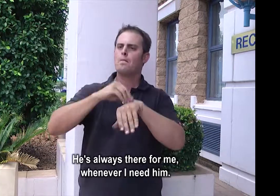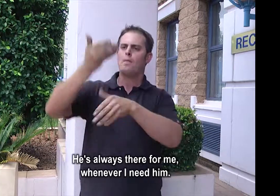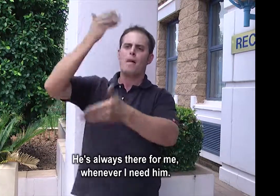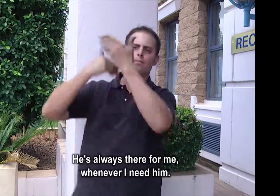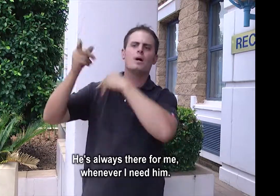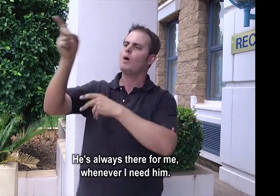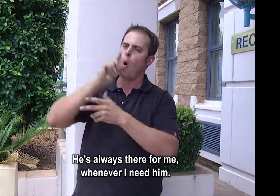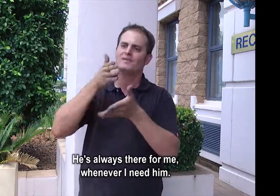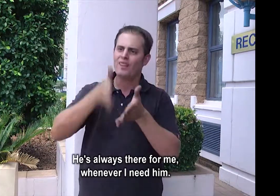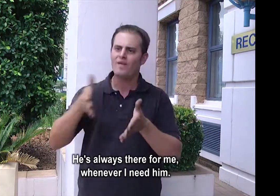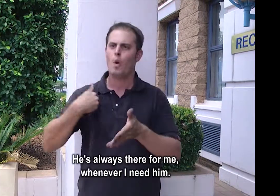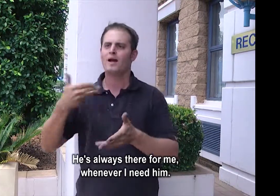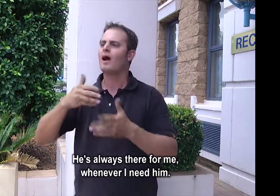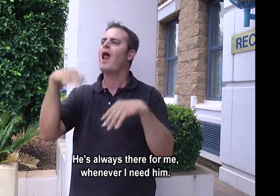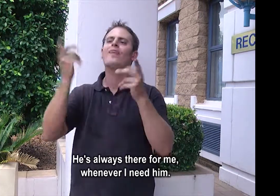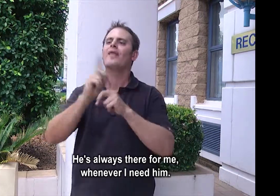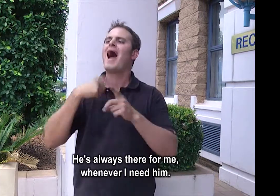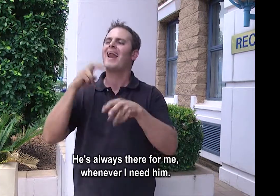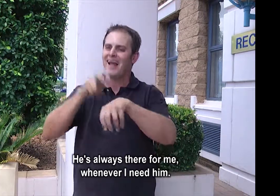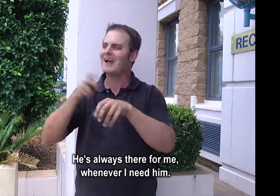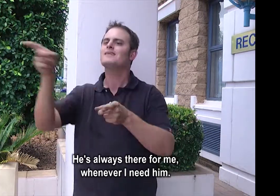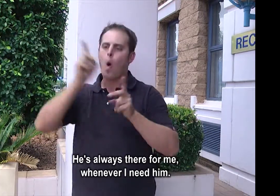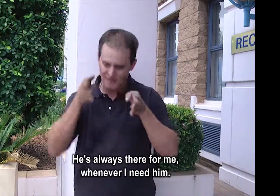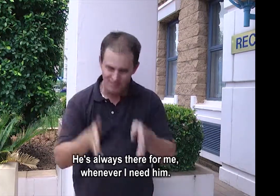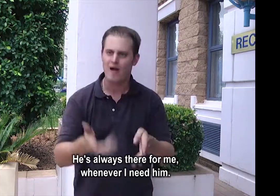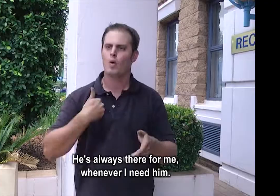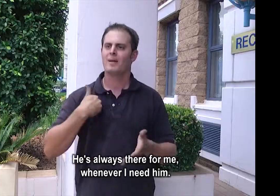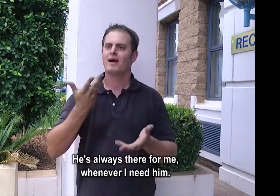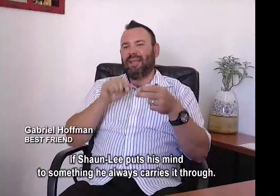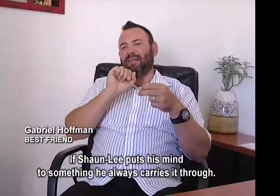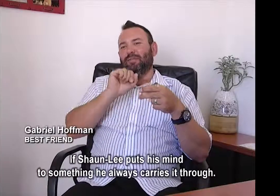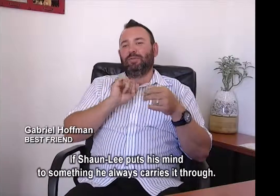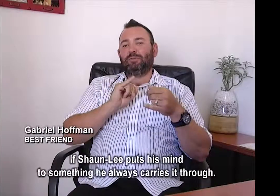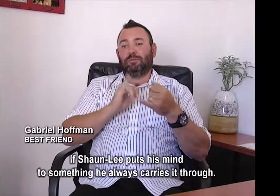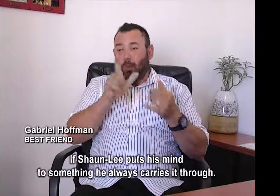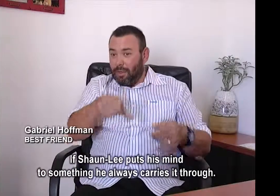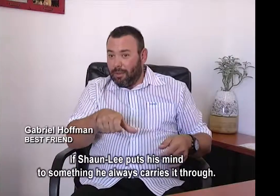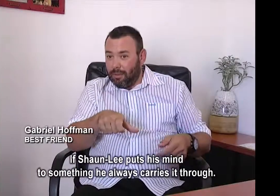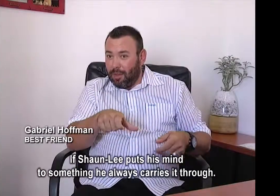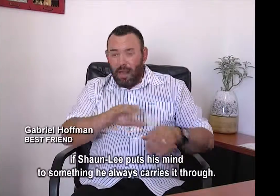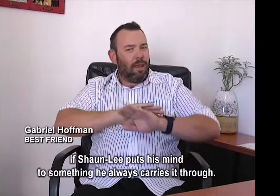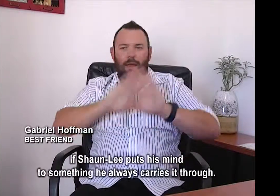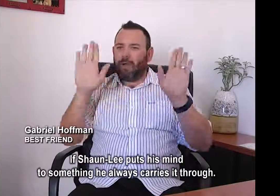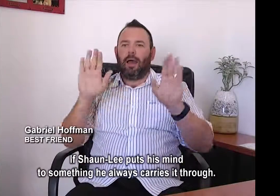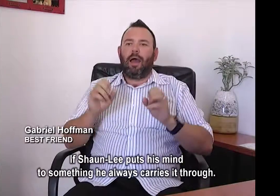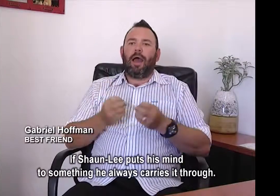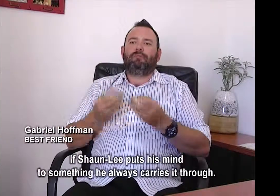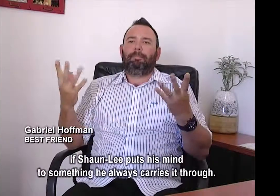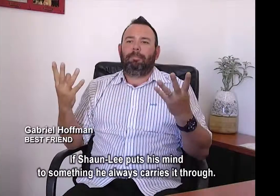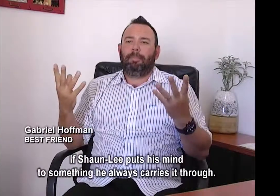He's always there for me, whenever I need him. If Shaun-Lee puts his mind to something, he always carries